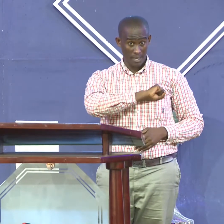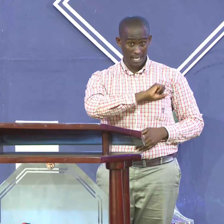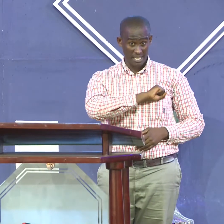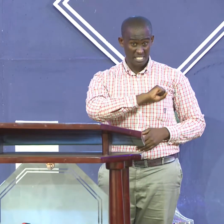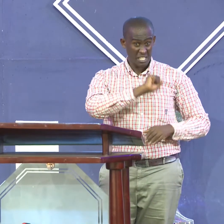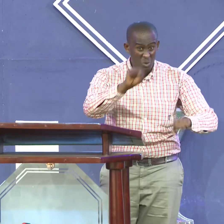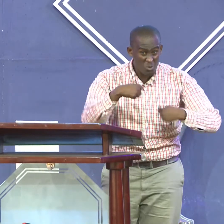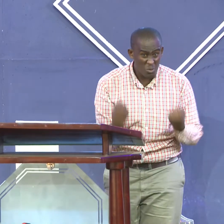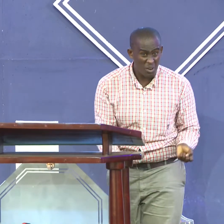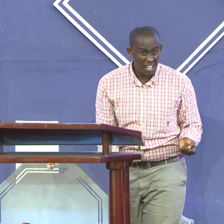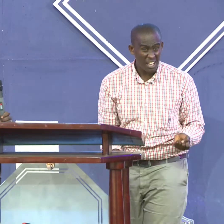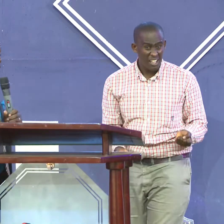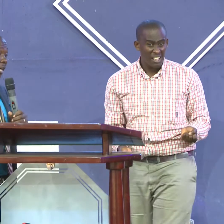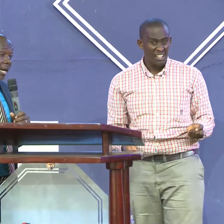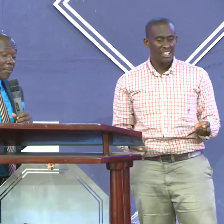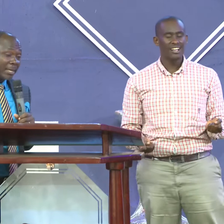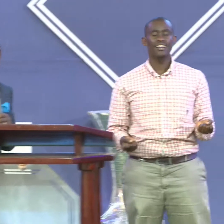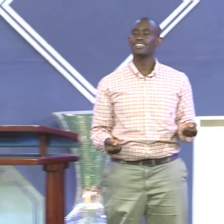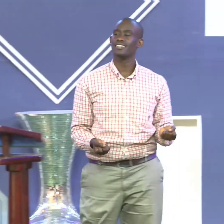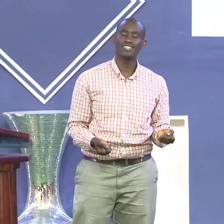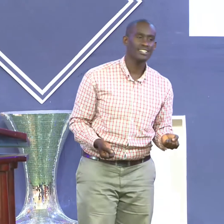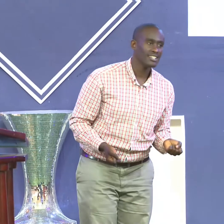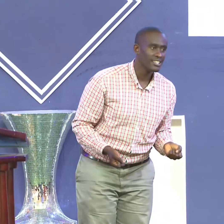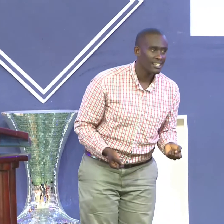But you cannot be patient.